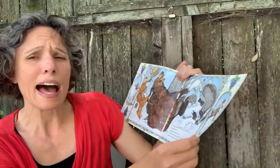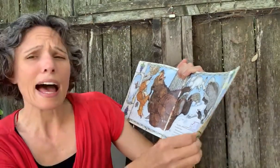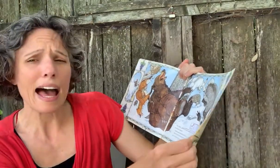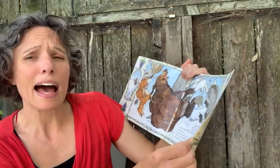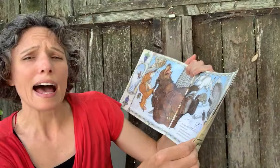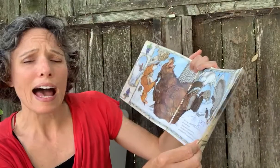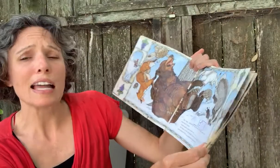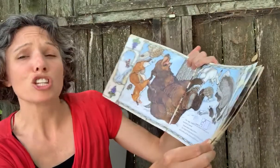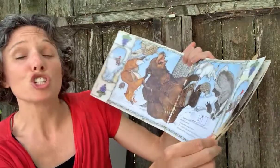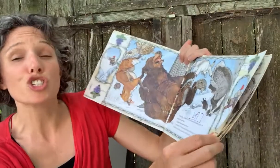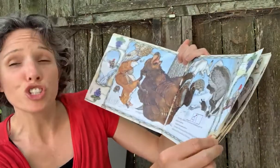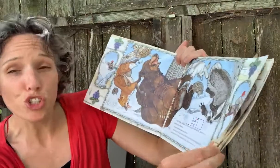ah, ah,